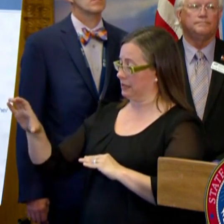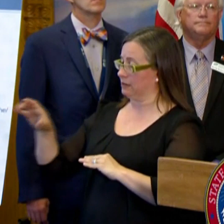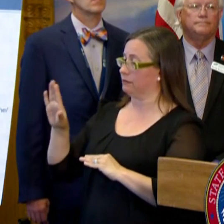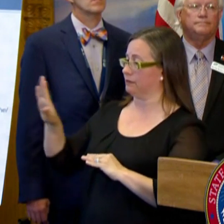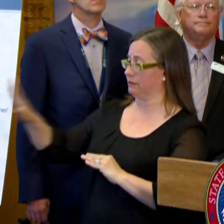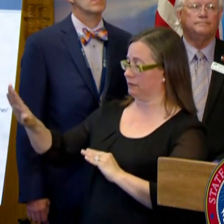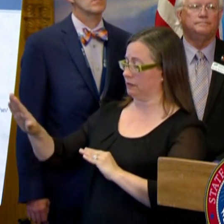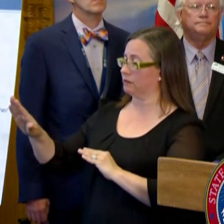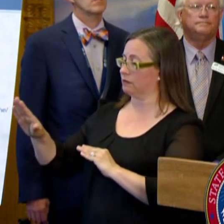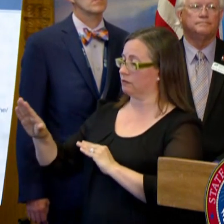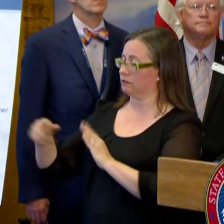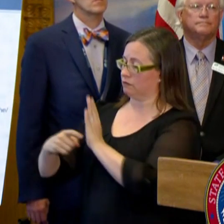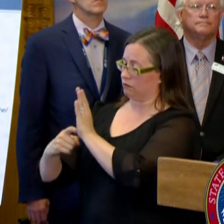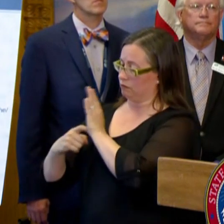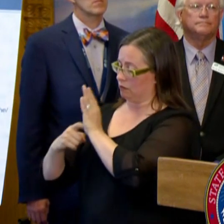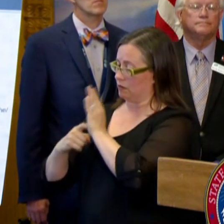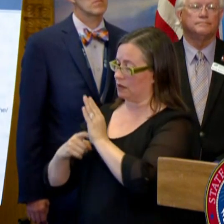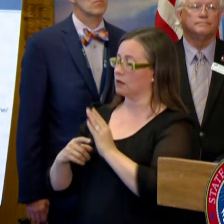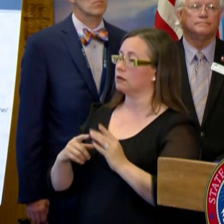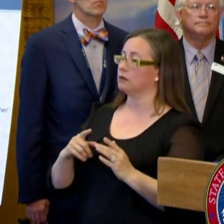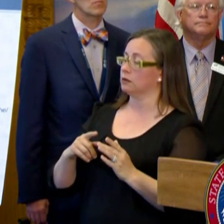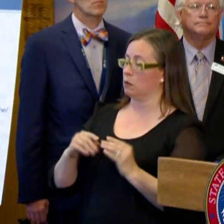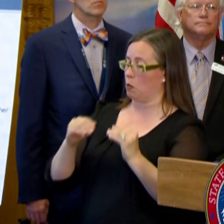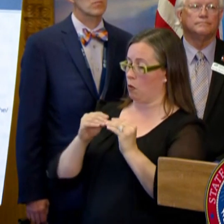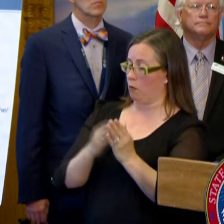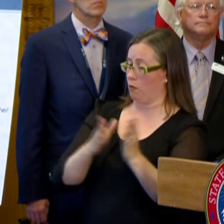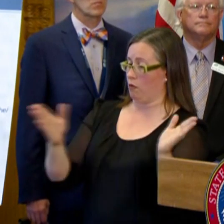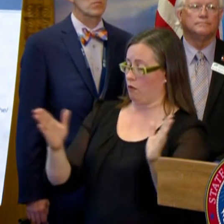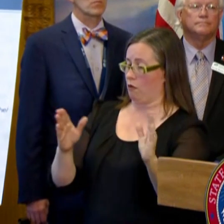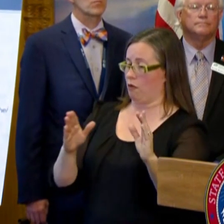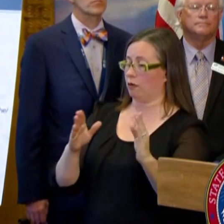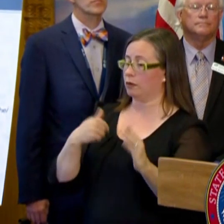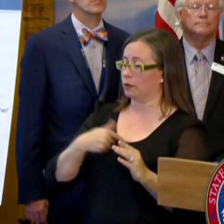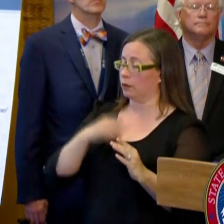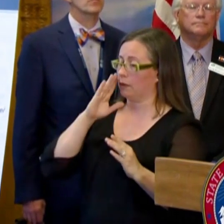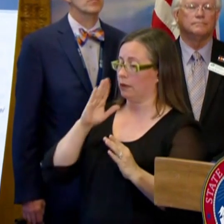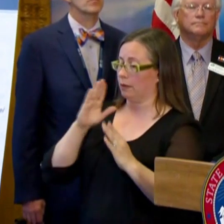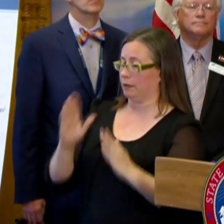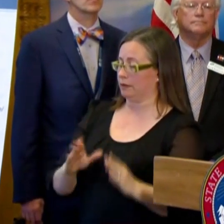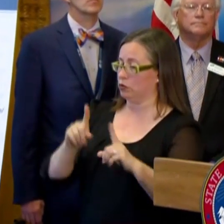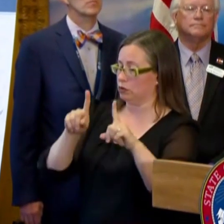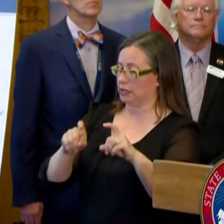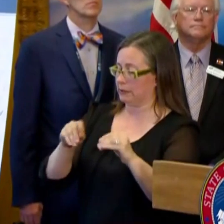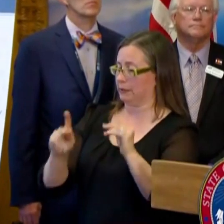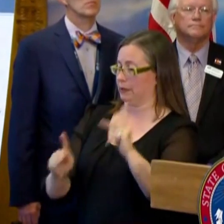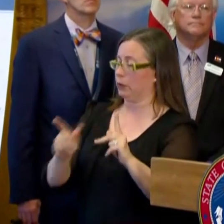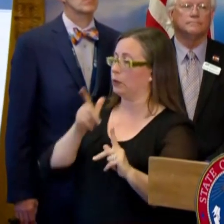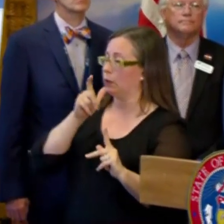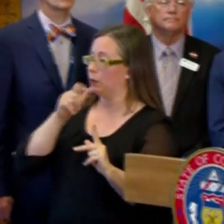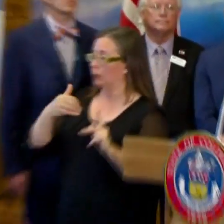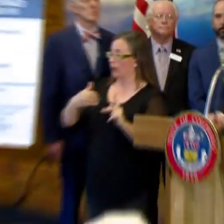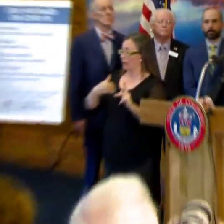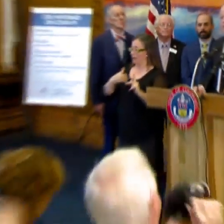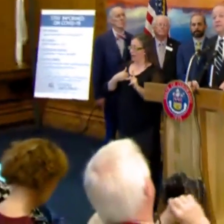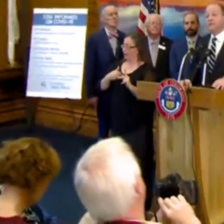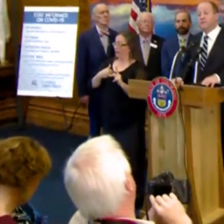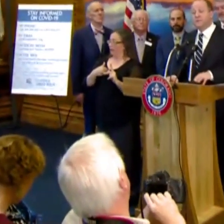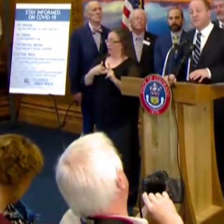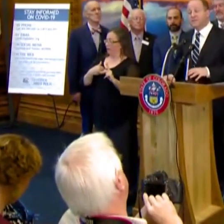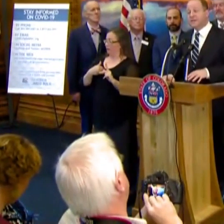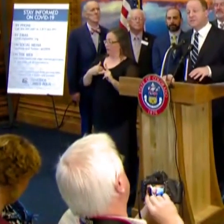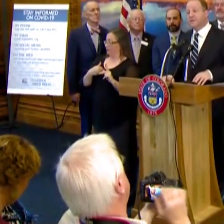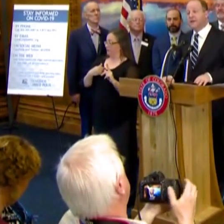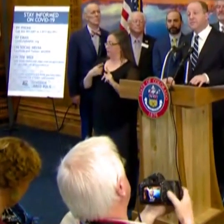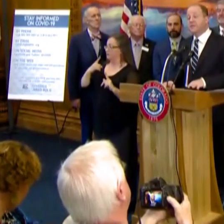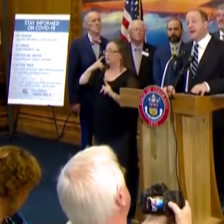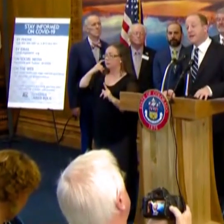broader group than just those who have recently been traveling in China or countries that have been affected. So that increases the likelihood that we would